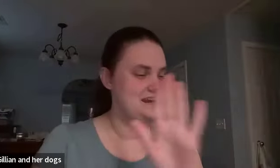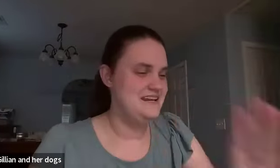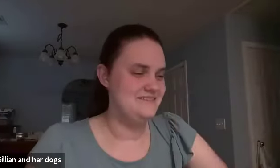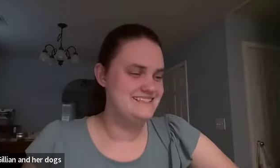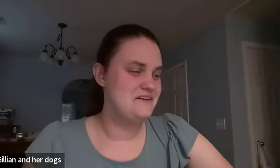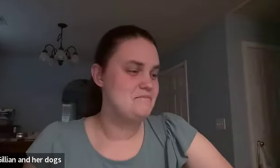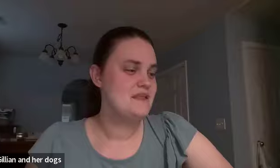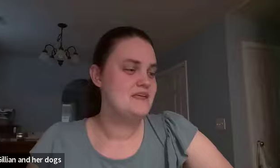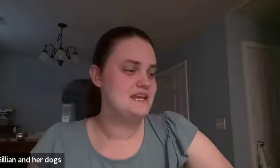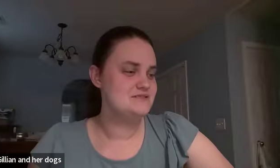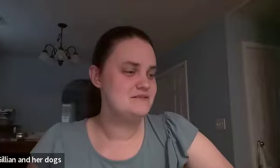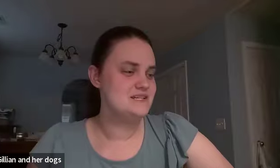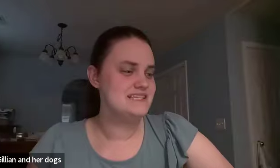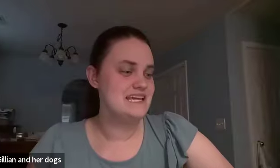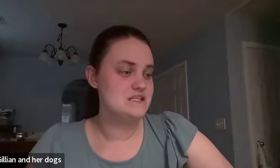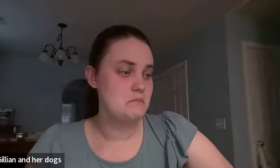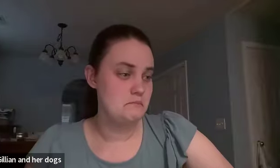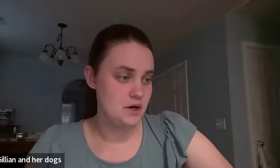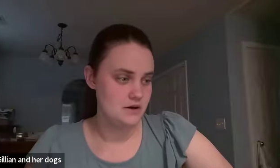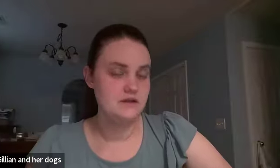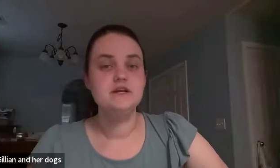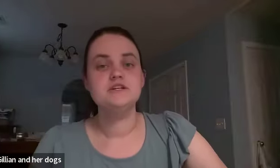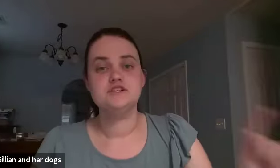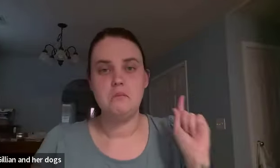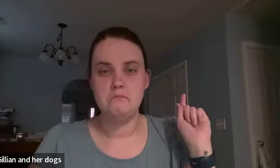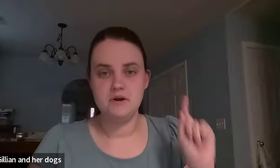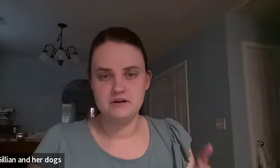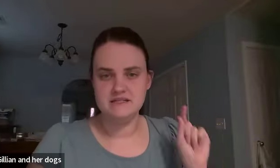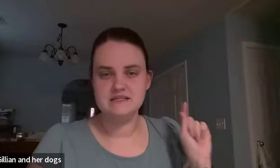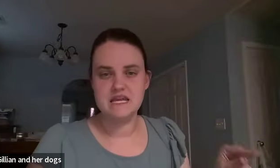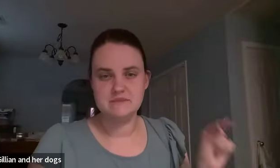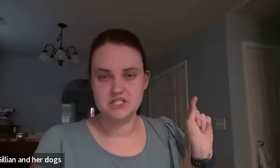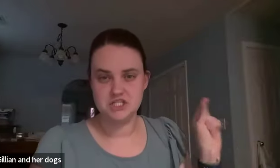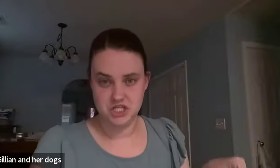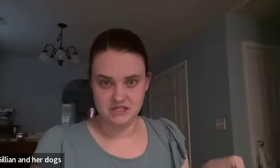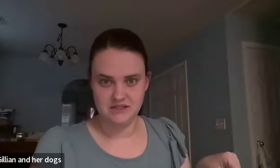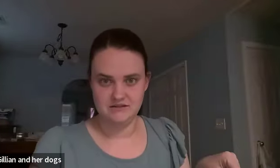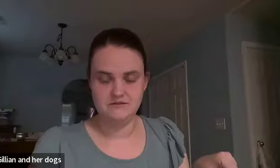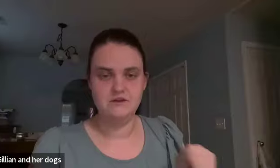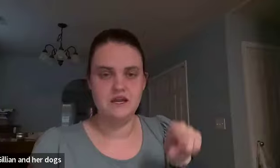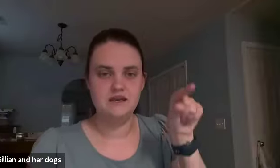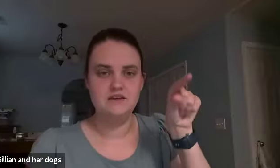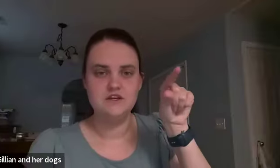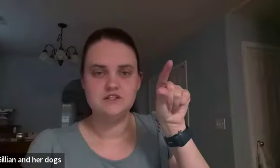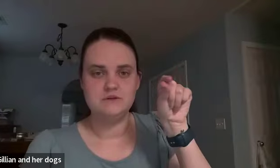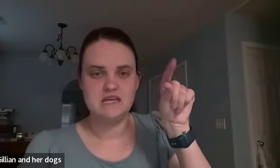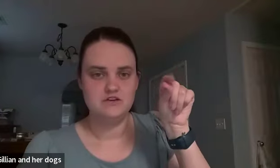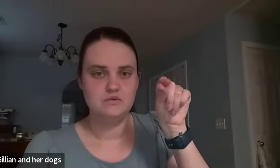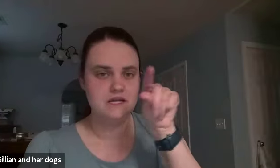that. Anyways, the next one I was going to say is bird. So bird is the same as chicken. Okay. So it's that 20